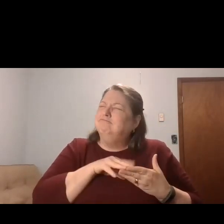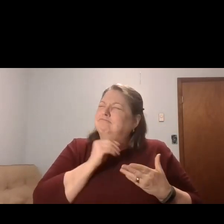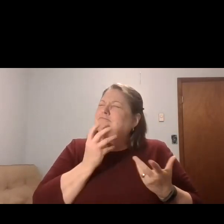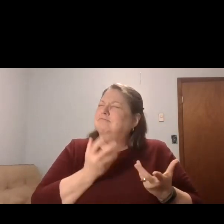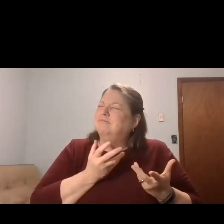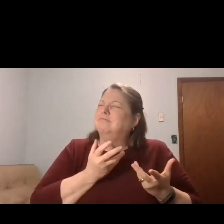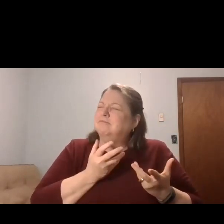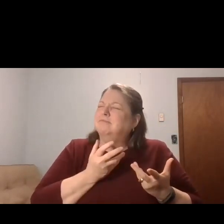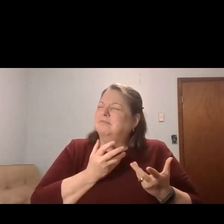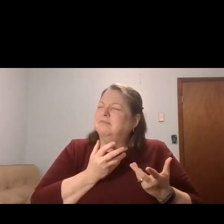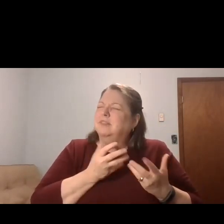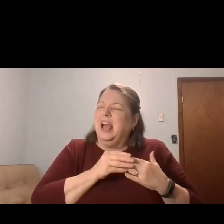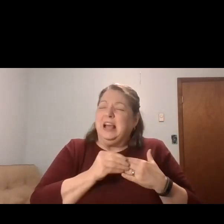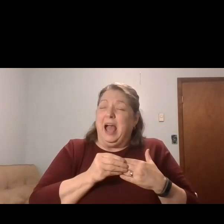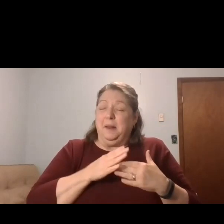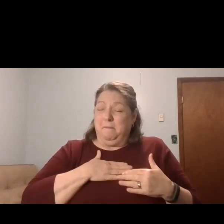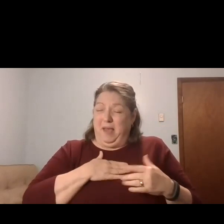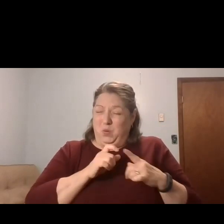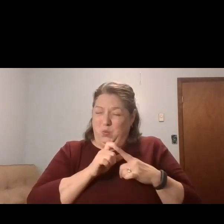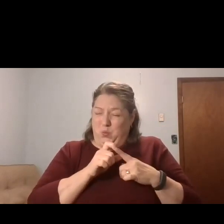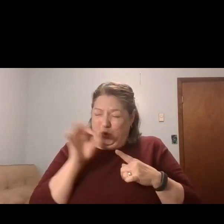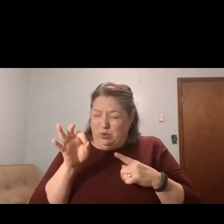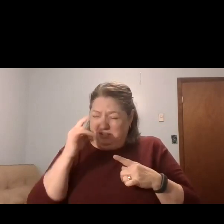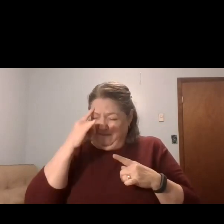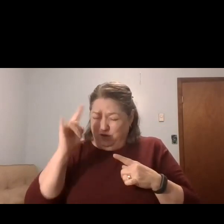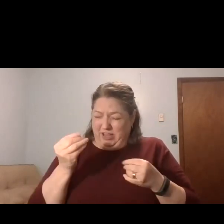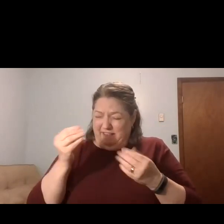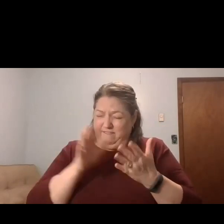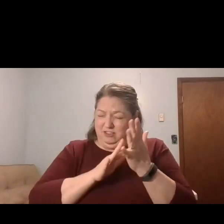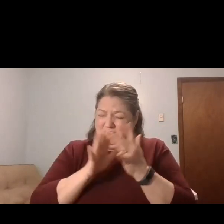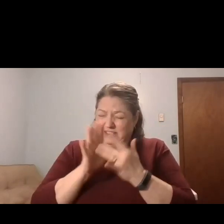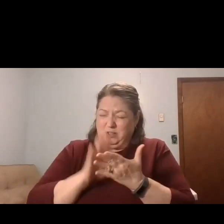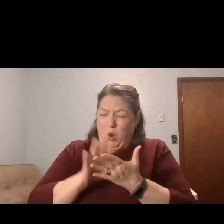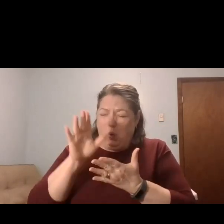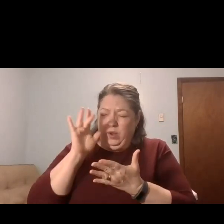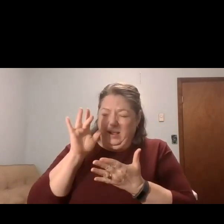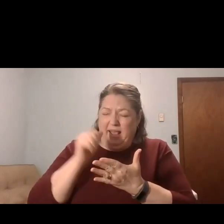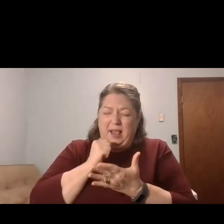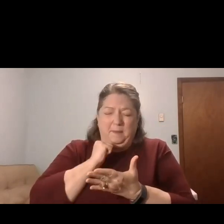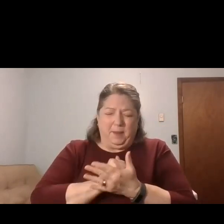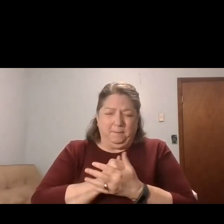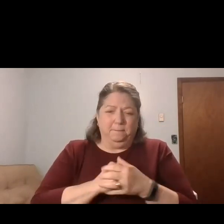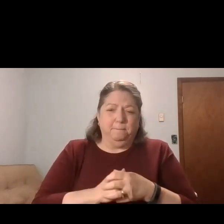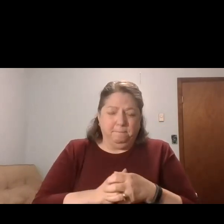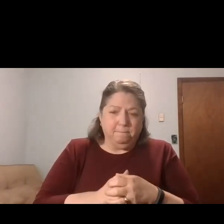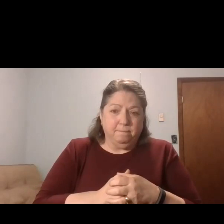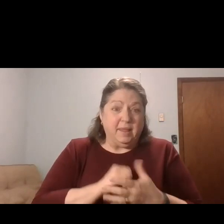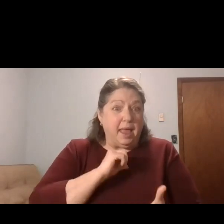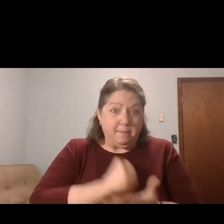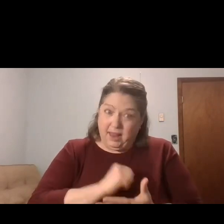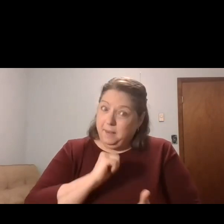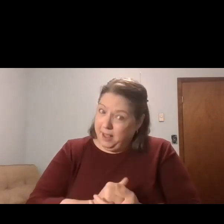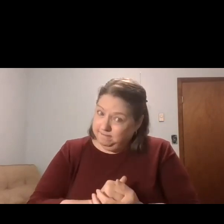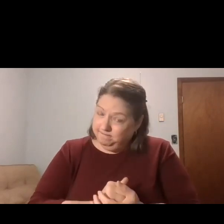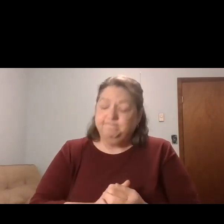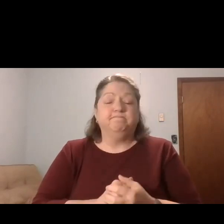And Holy Spirit, guide these words for the glory of Jesus. In his name we pray. Amen. Amen. Amen. You